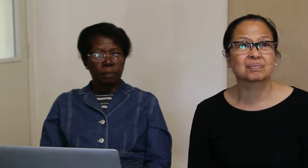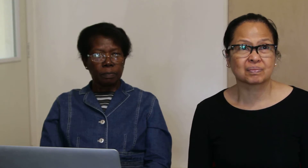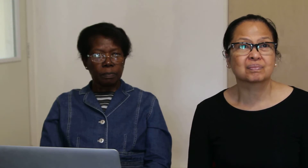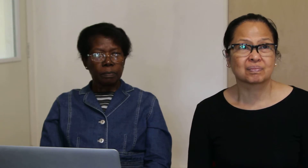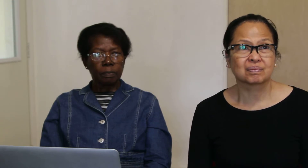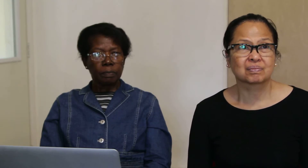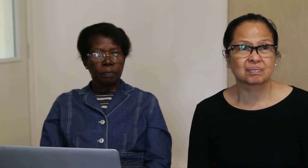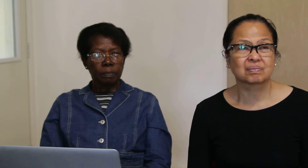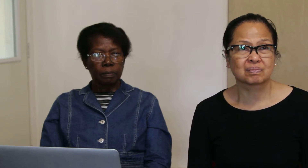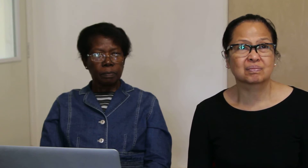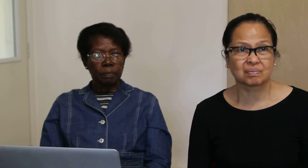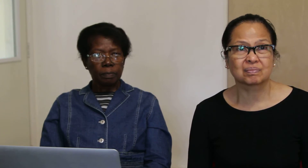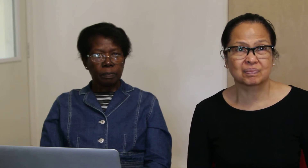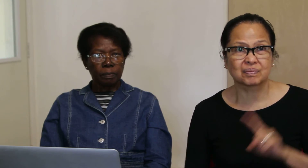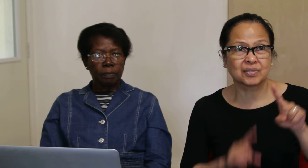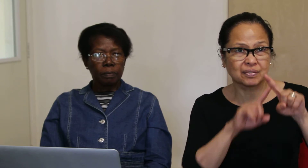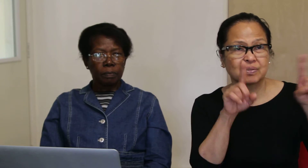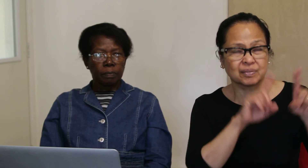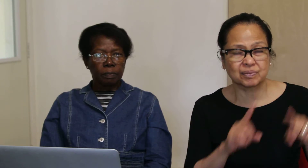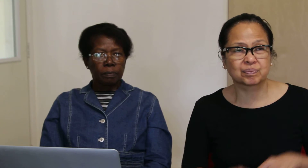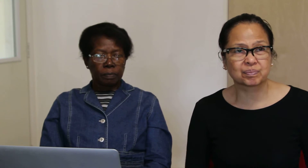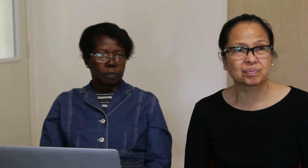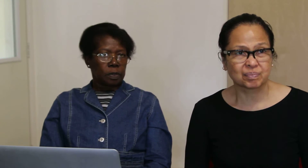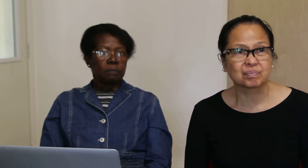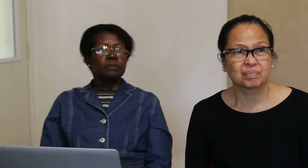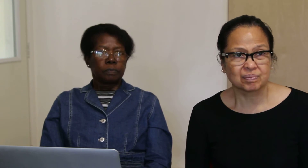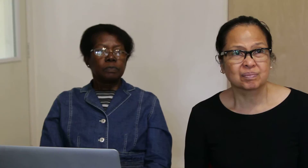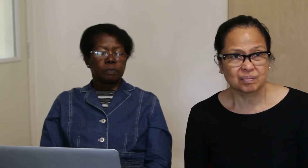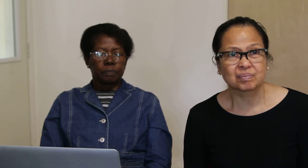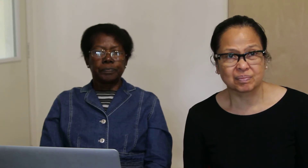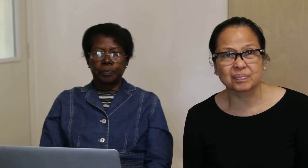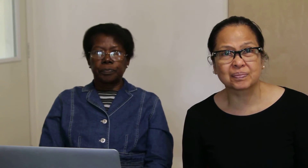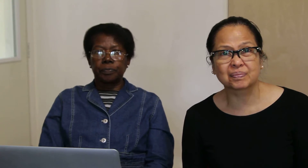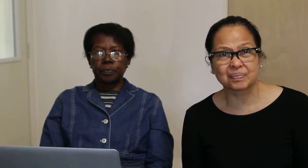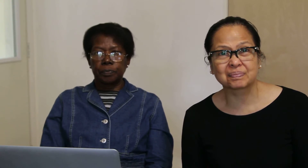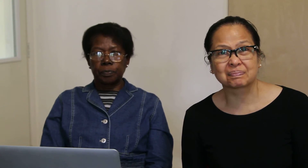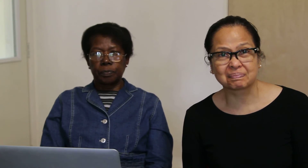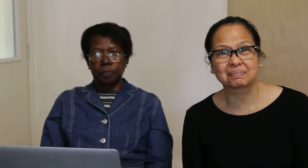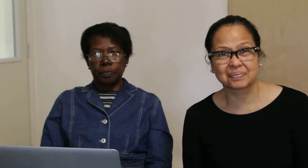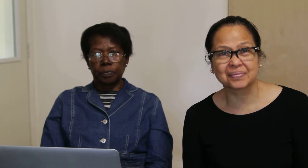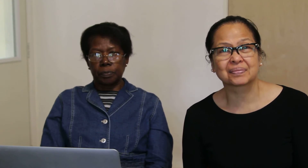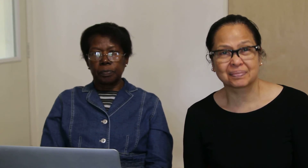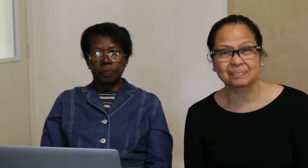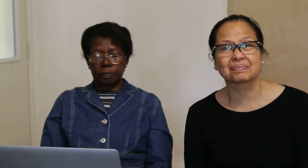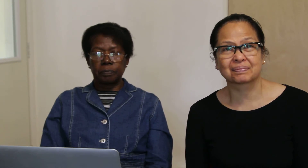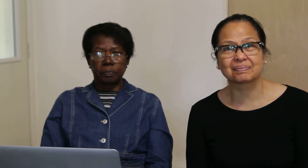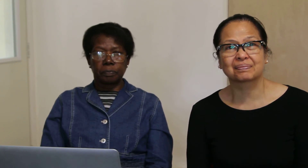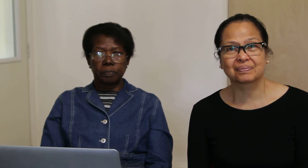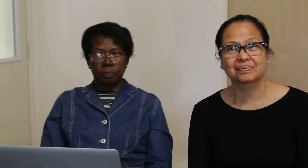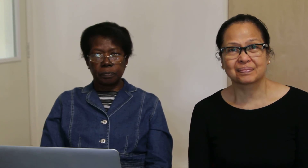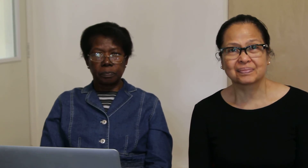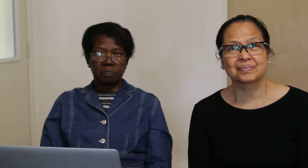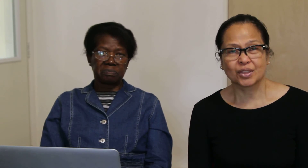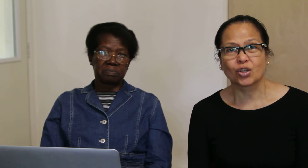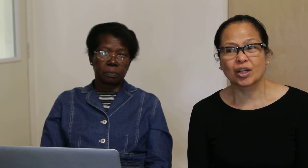described, you used different words. That's fine too. Okay. If there's no sign, just describe.